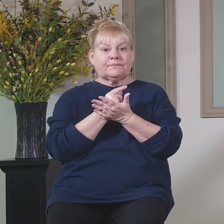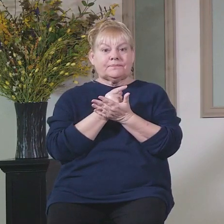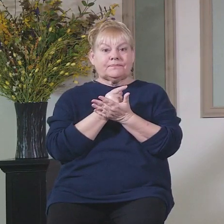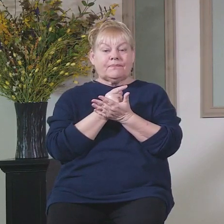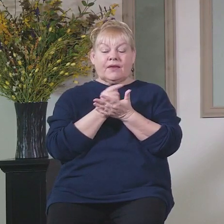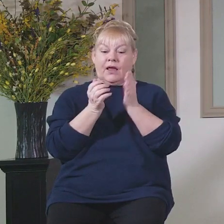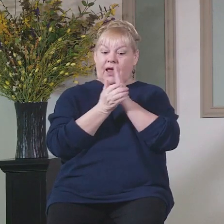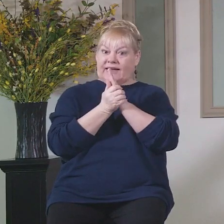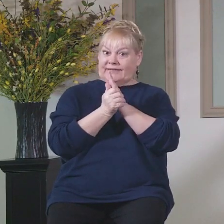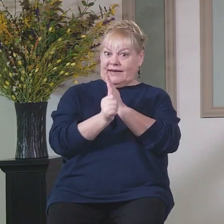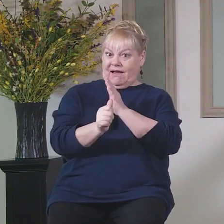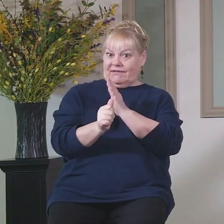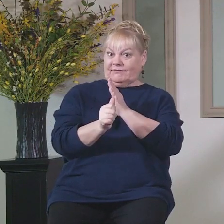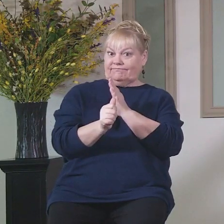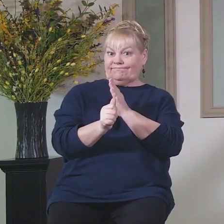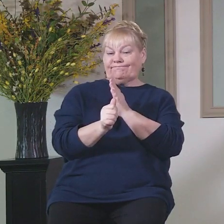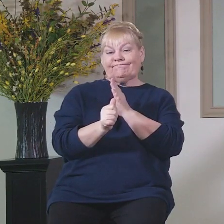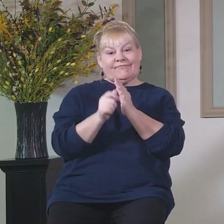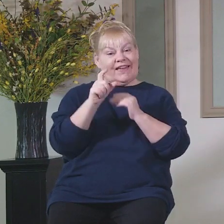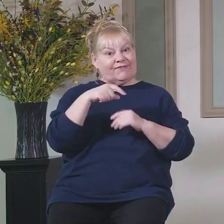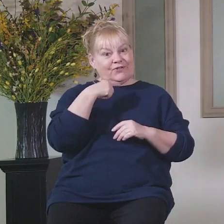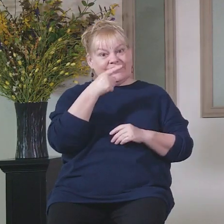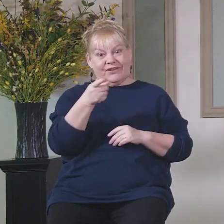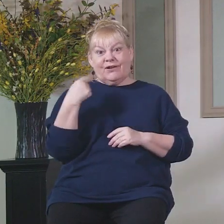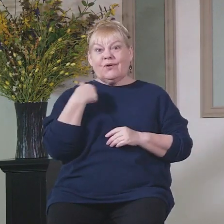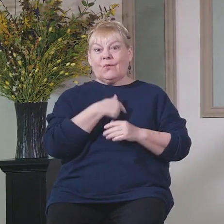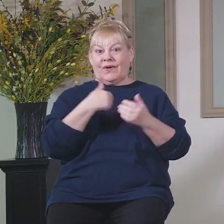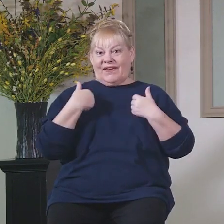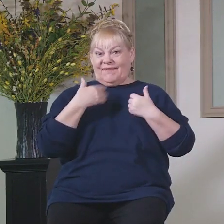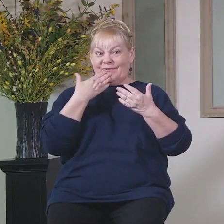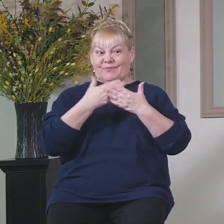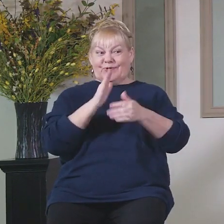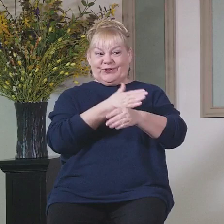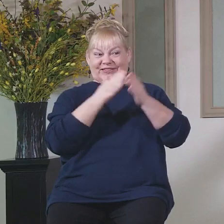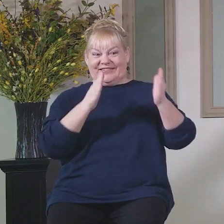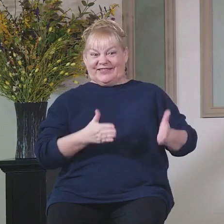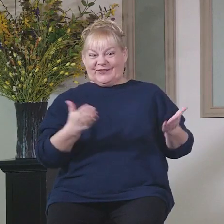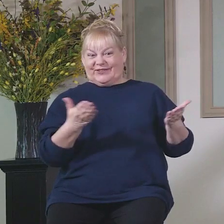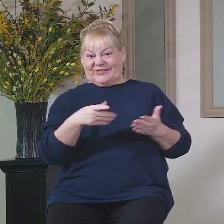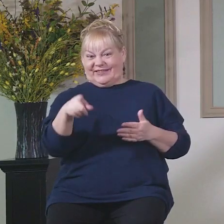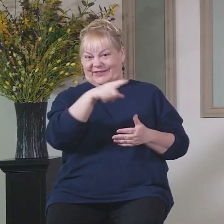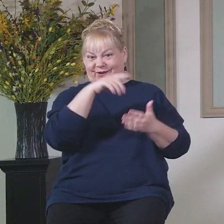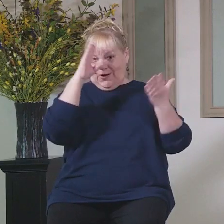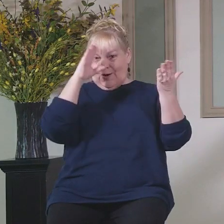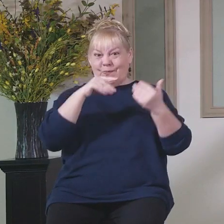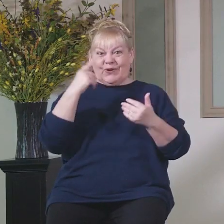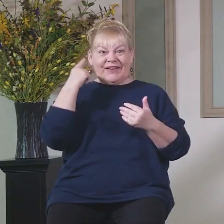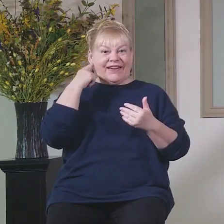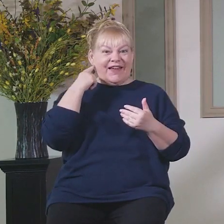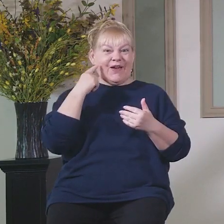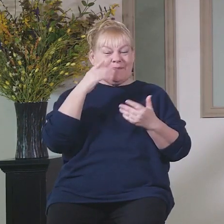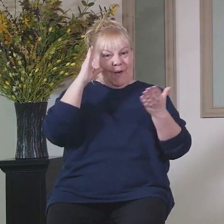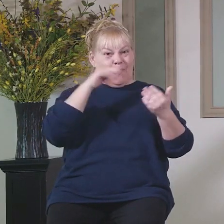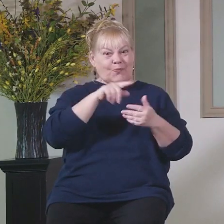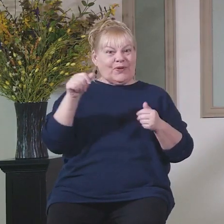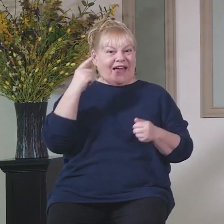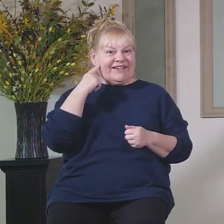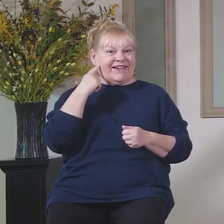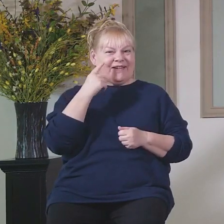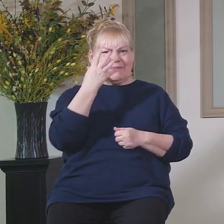And talent, I got to tell you, we've got some good singers here this morning. I hope you can hear them on our feet. I'm praying that you